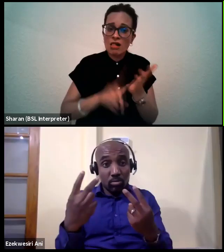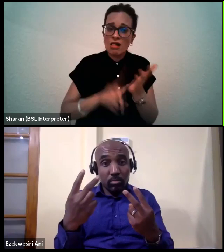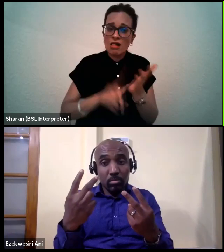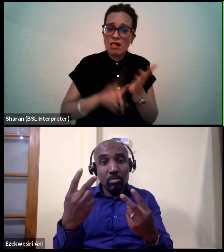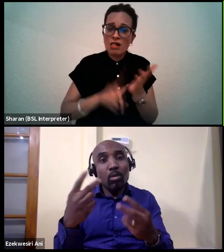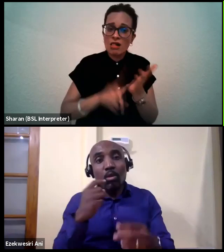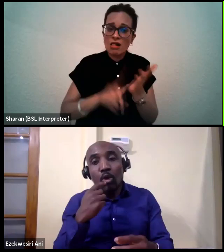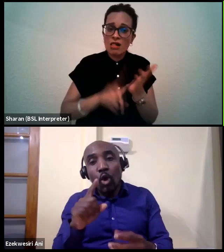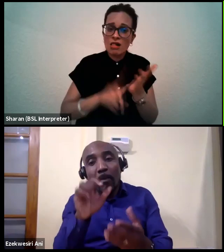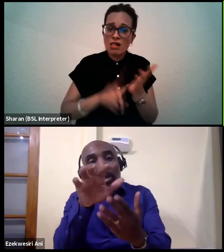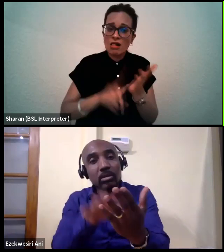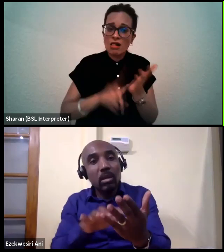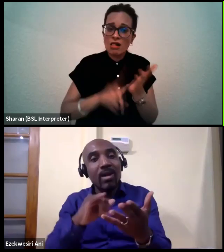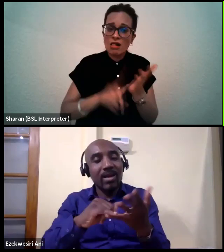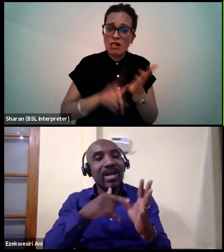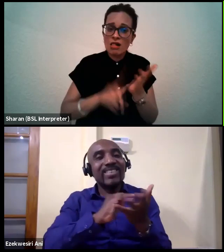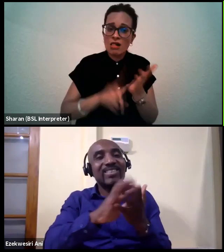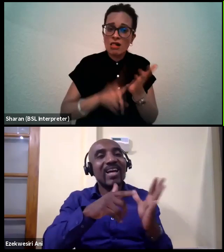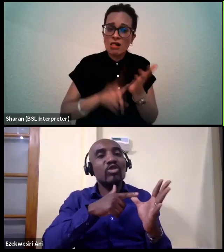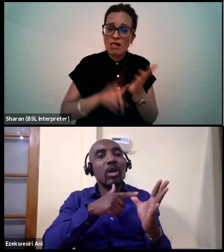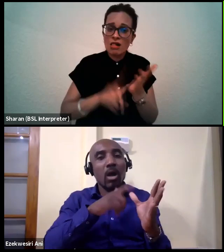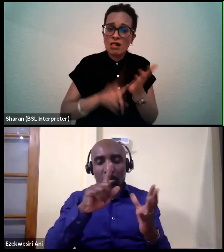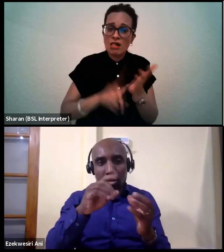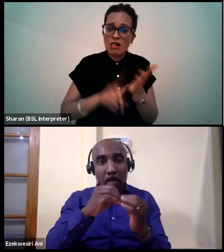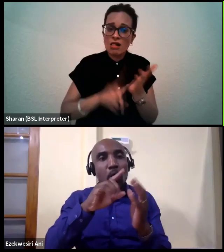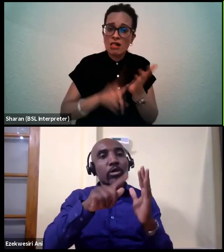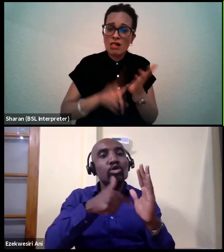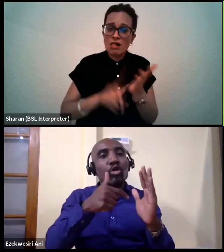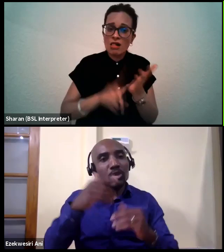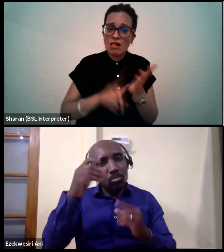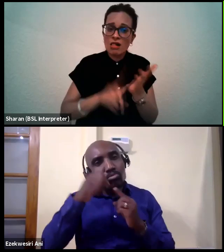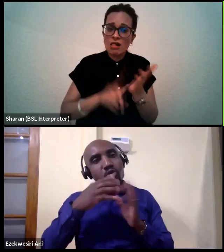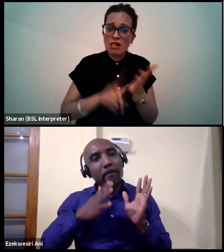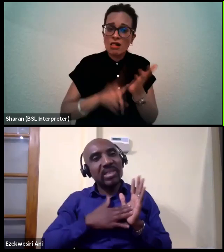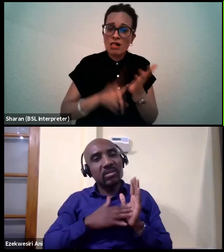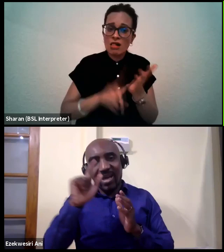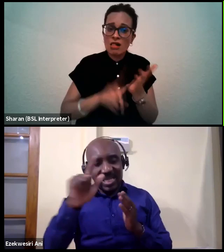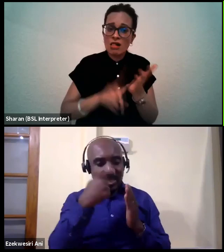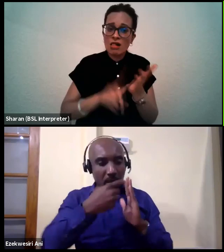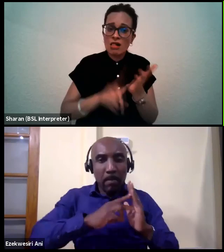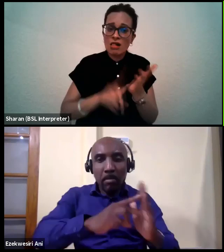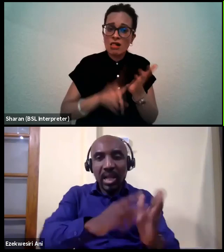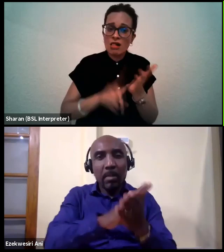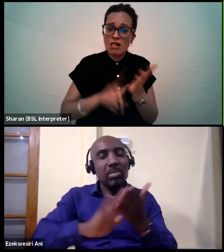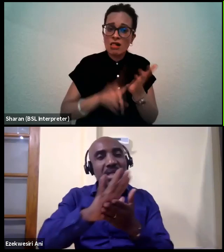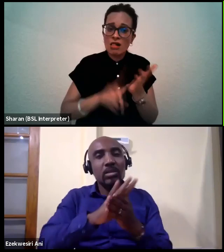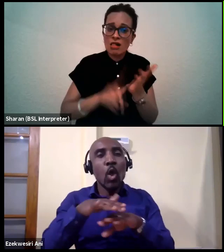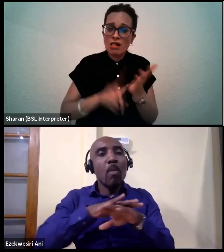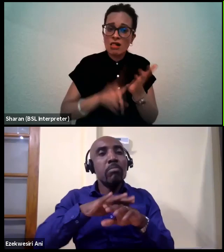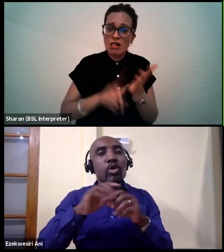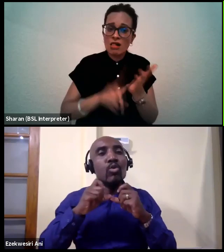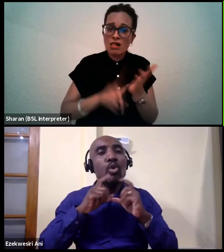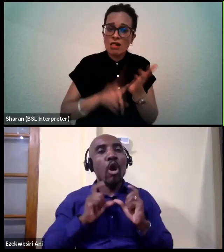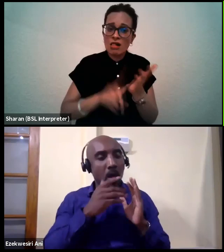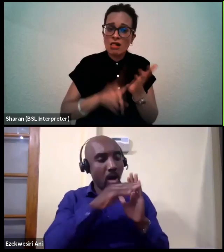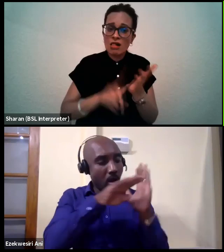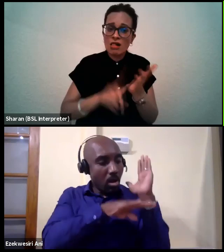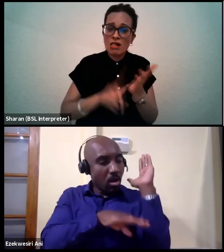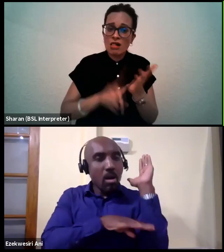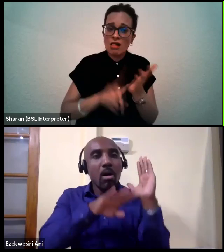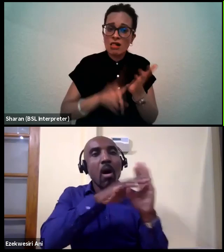that, so Sasha says that Boris Johnson's roadmap means blue-collar workers are being sacrificed. And obviously, as we know,